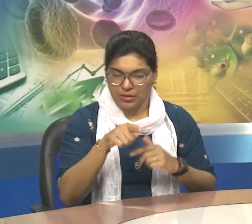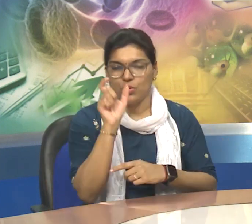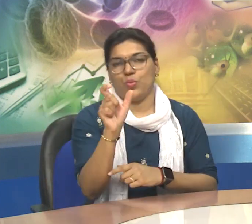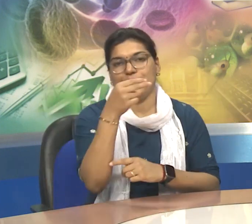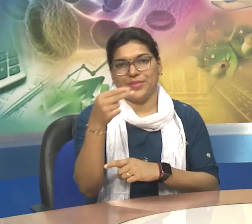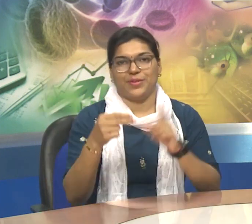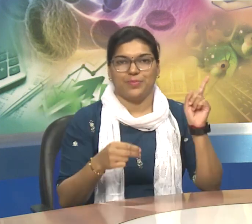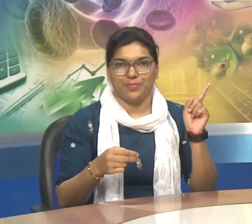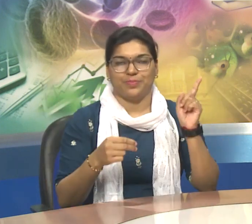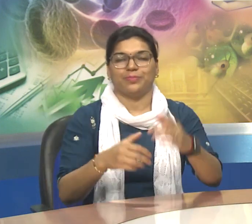Shelters are the home.